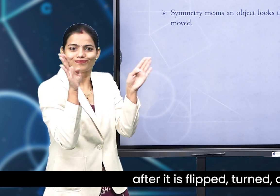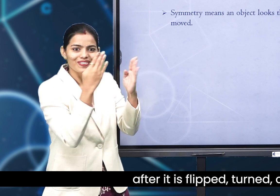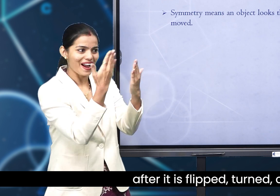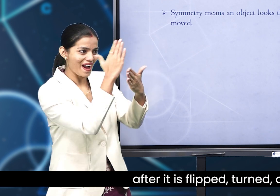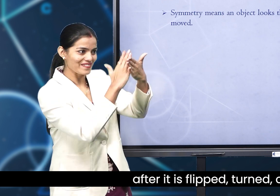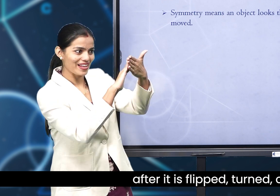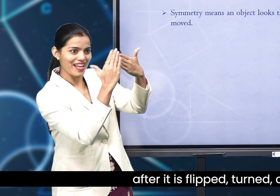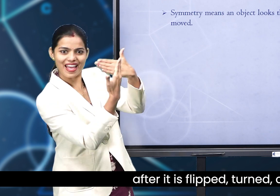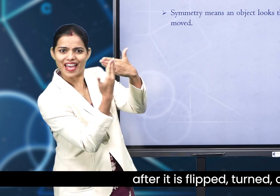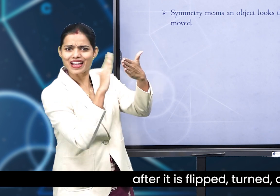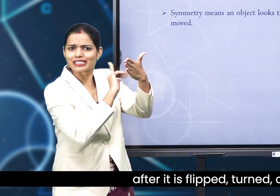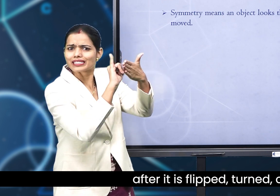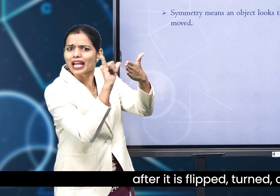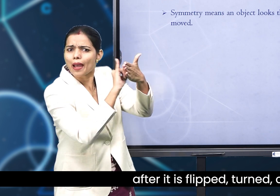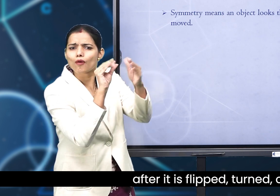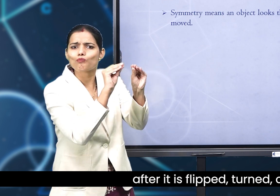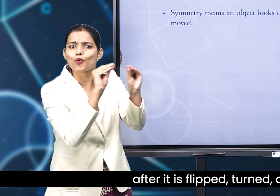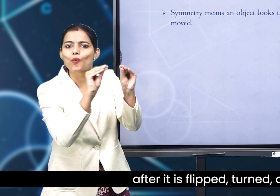turned, or moved.